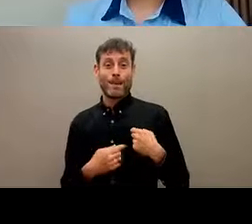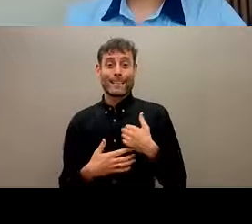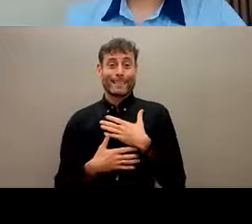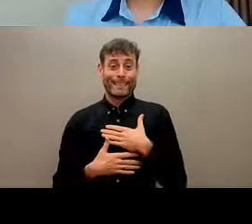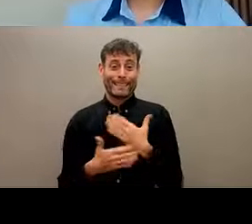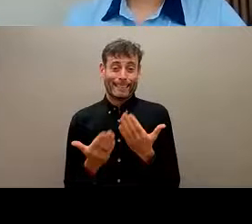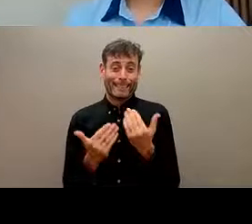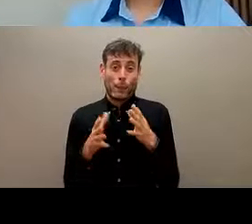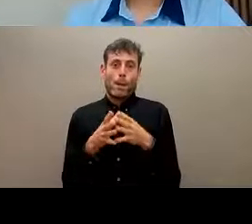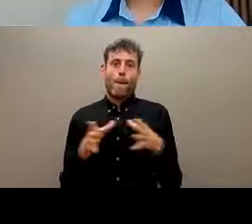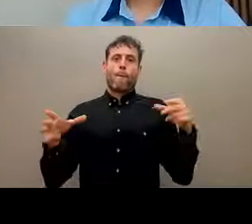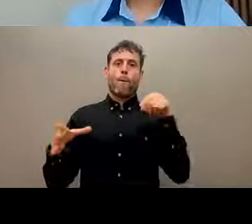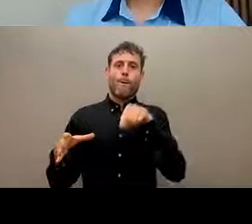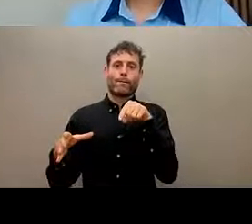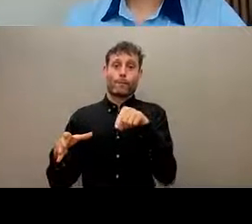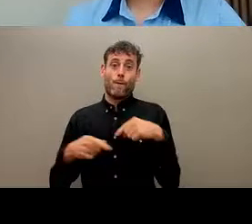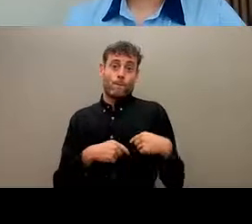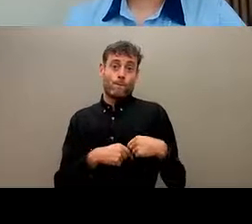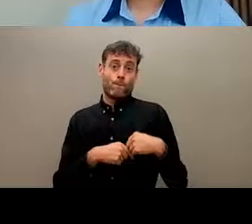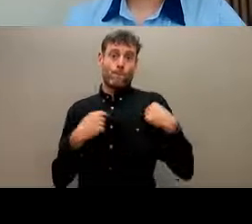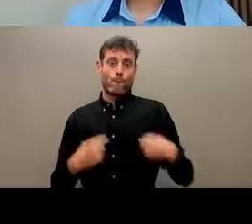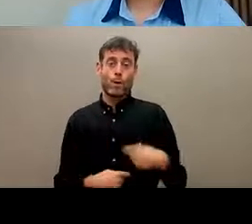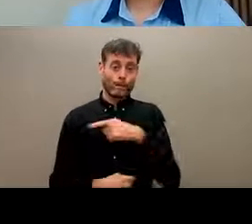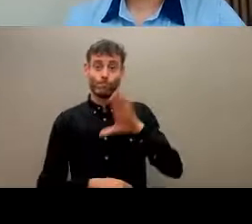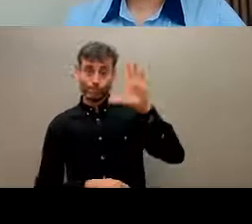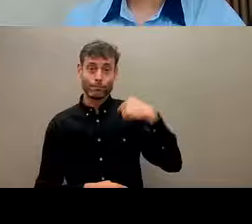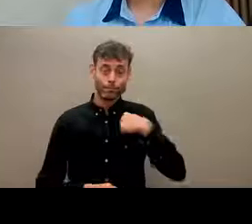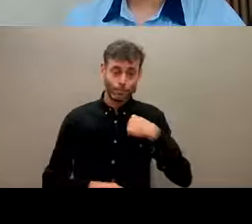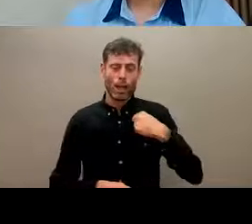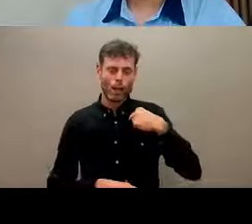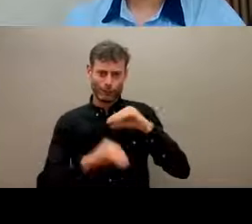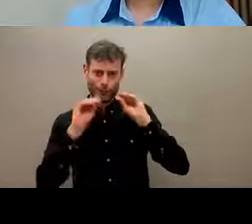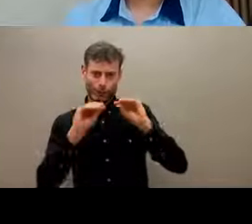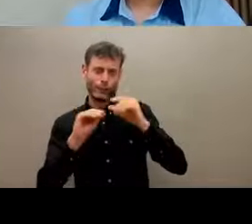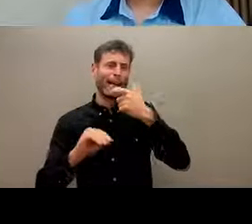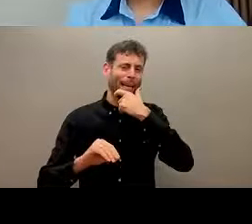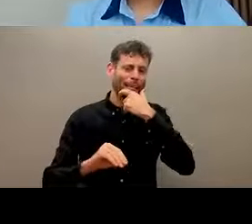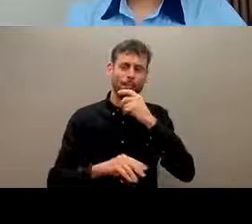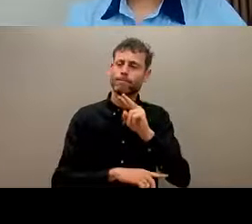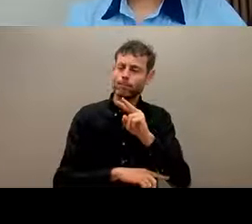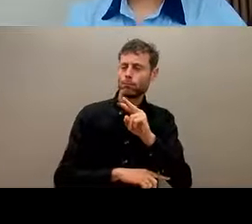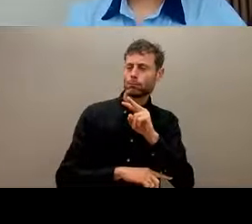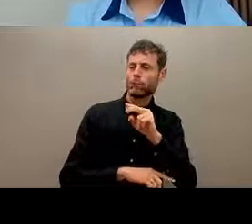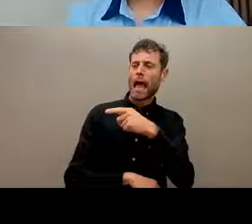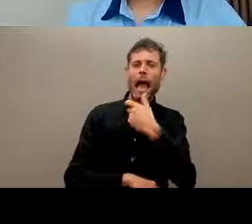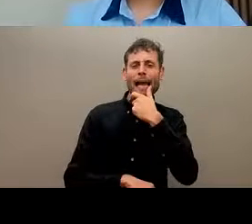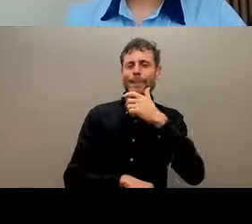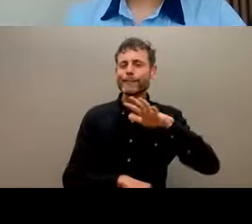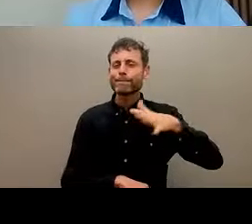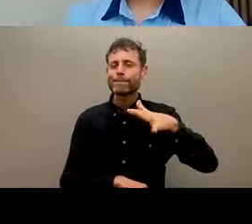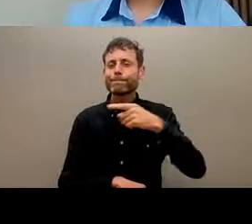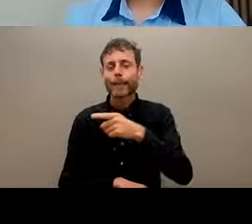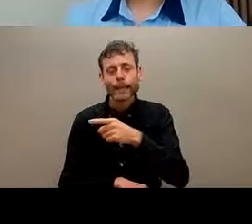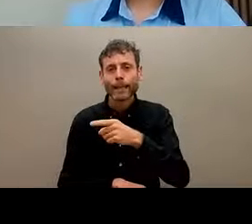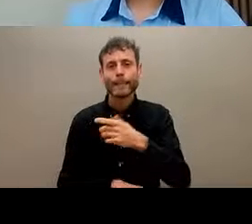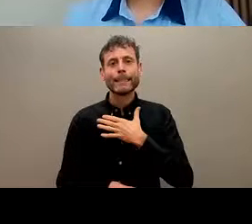also not all volunteers are well trained, like experienced with English teaching. And facilities, equipment,